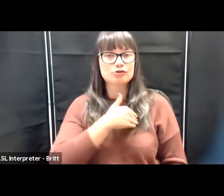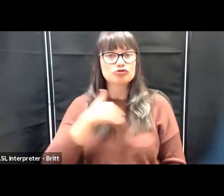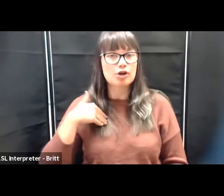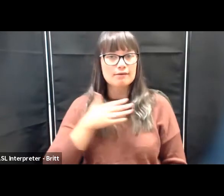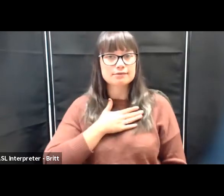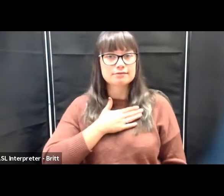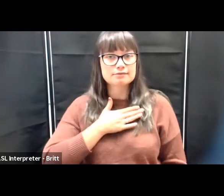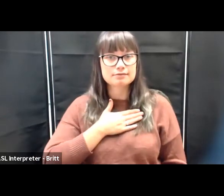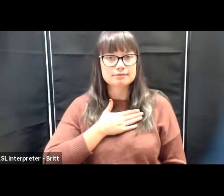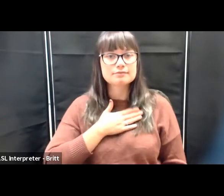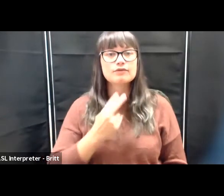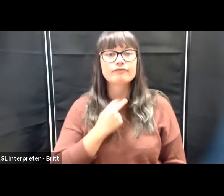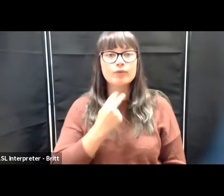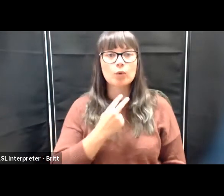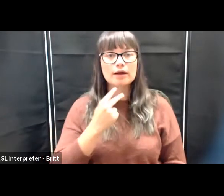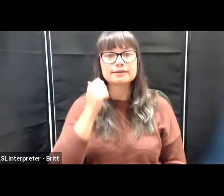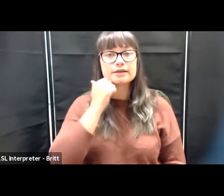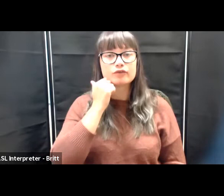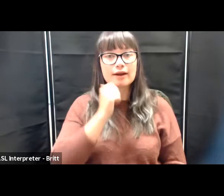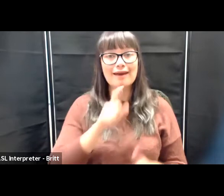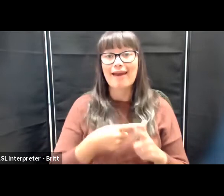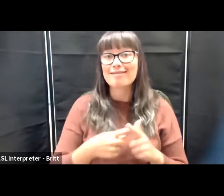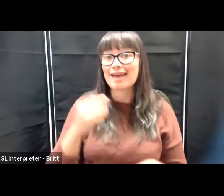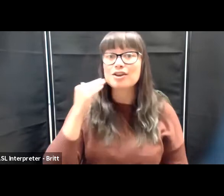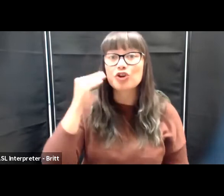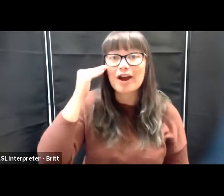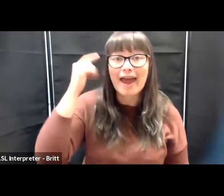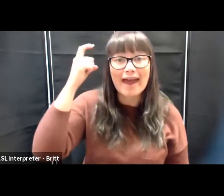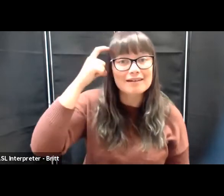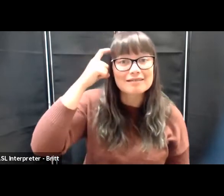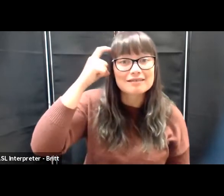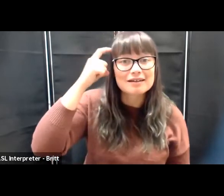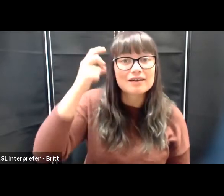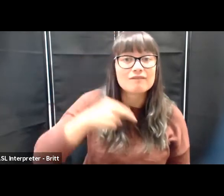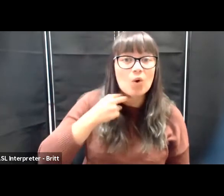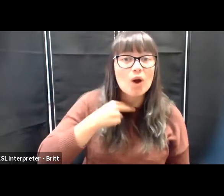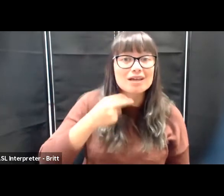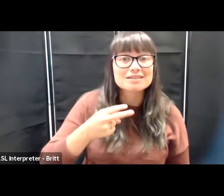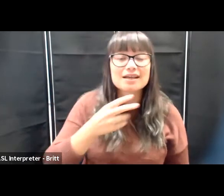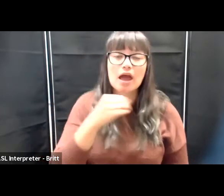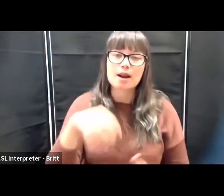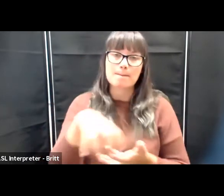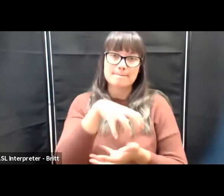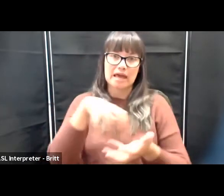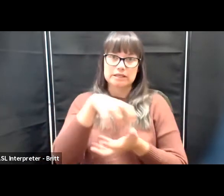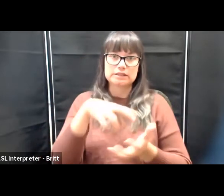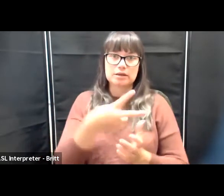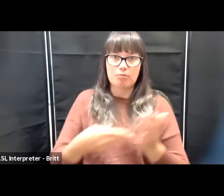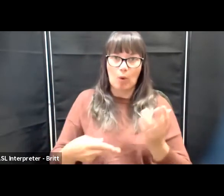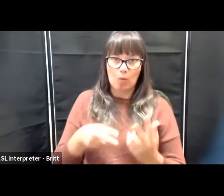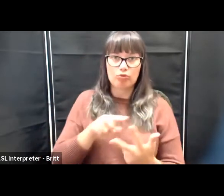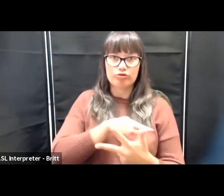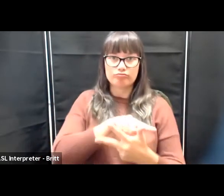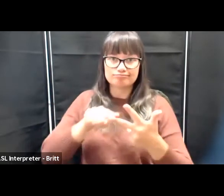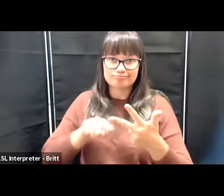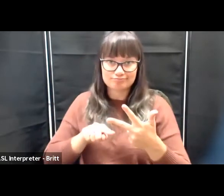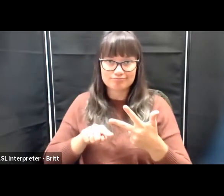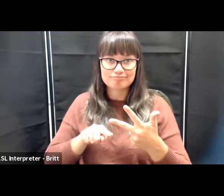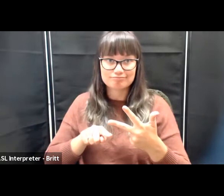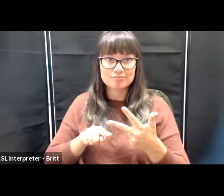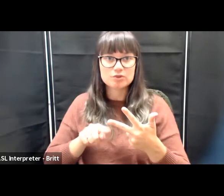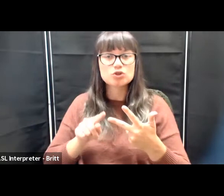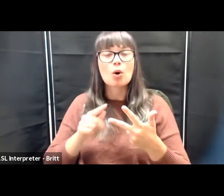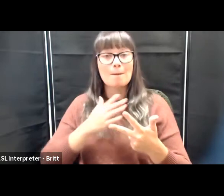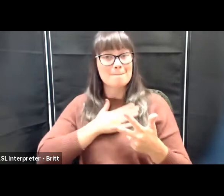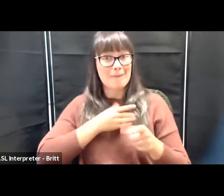day long, and head voice, and the mix in between. And that is really my specialty, is how to